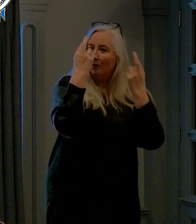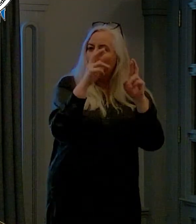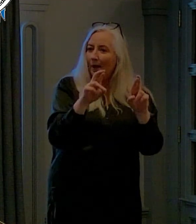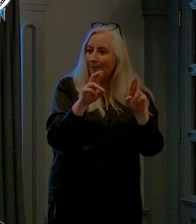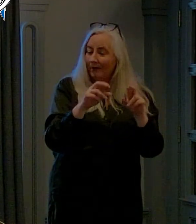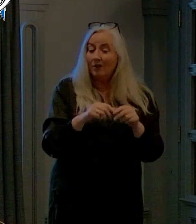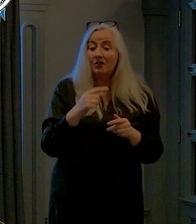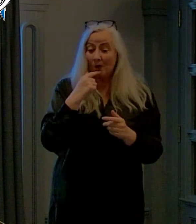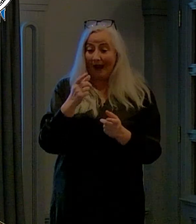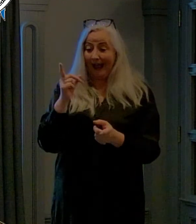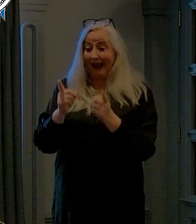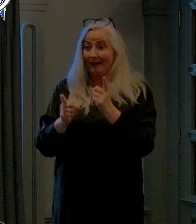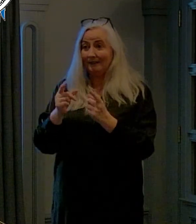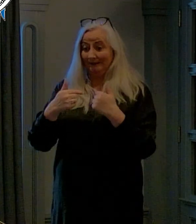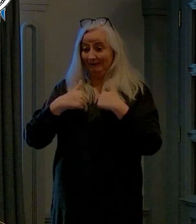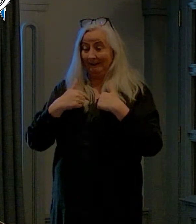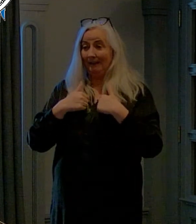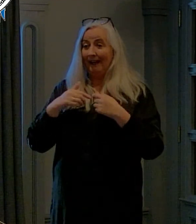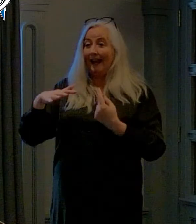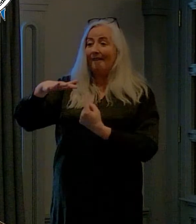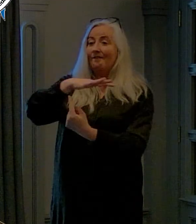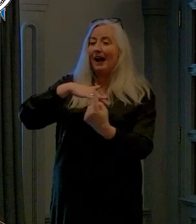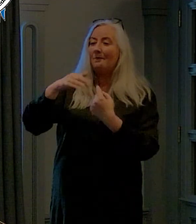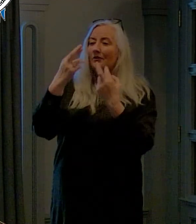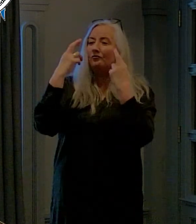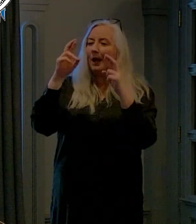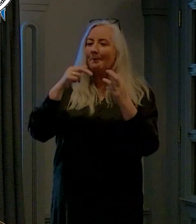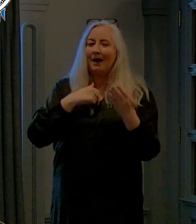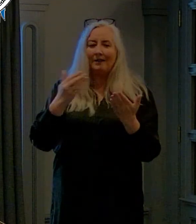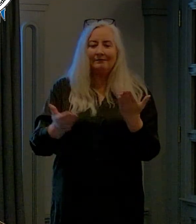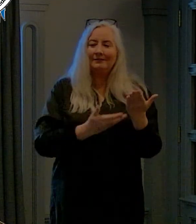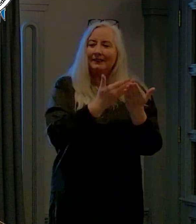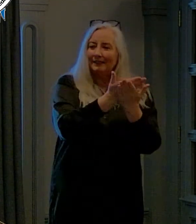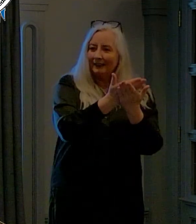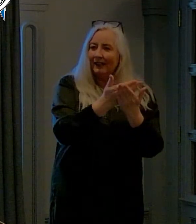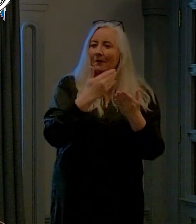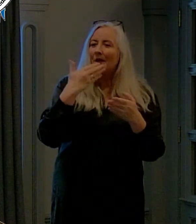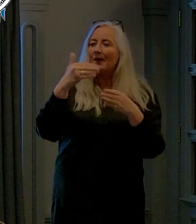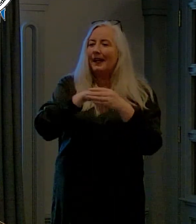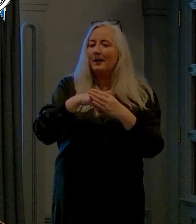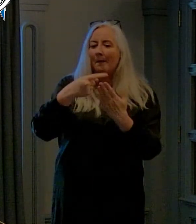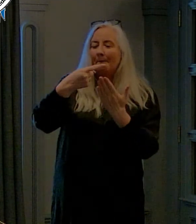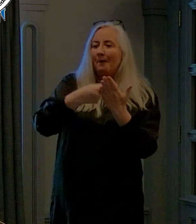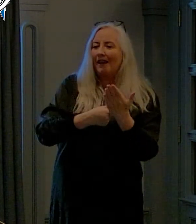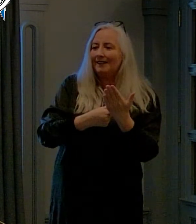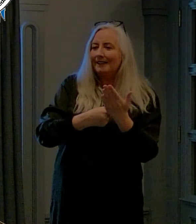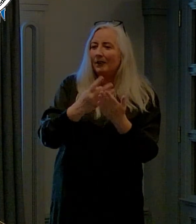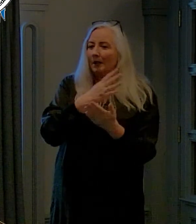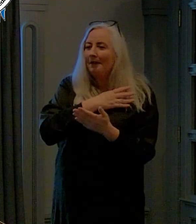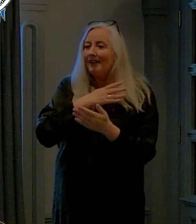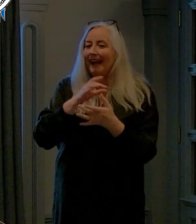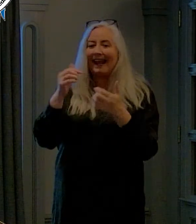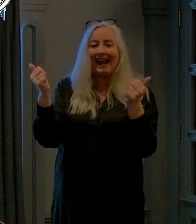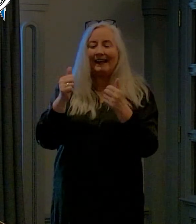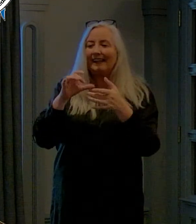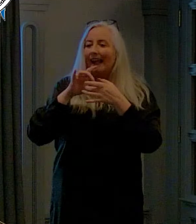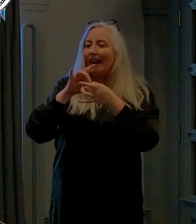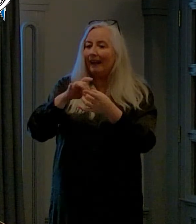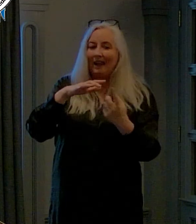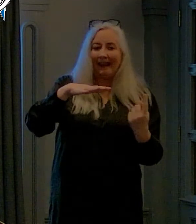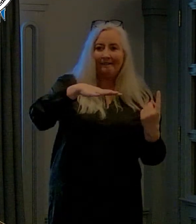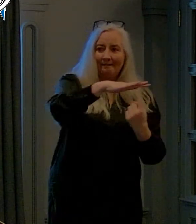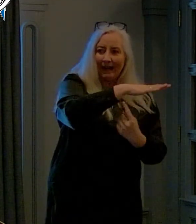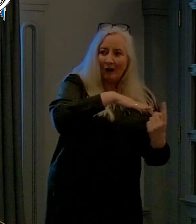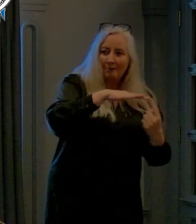the environmental rep, then I was also put forward to sit on the Strategic Policy Committee for Environment, Climate Action